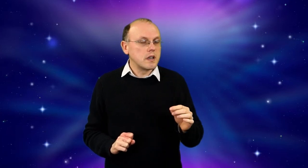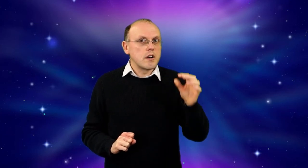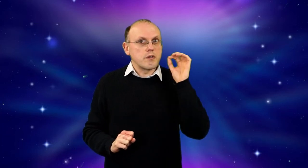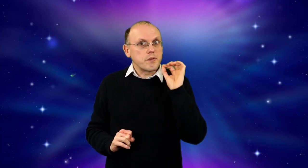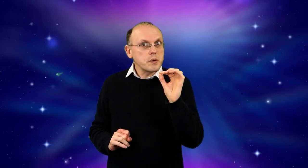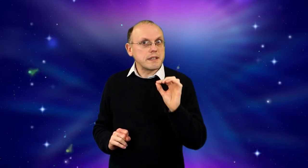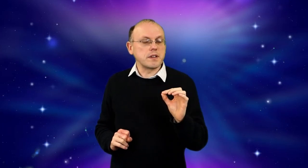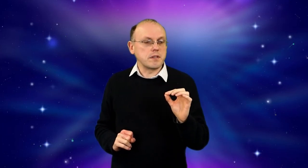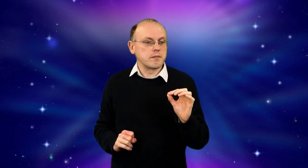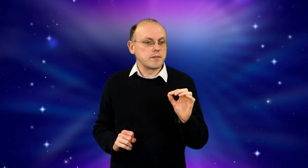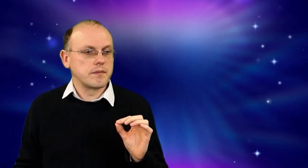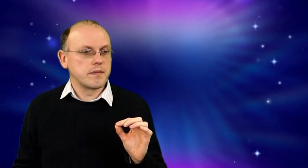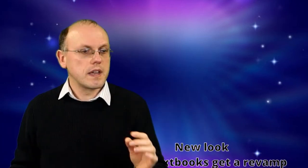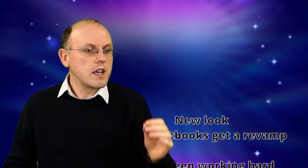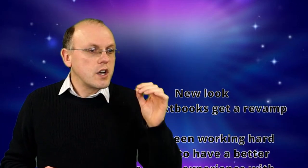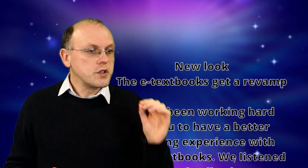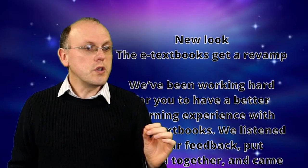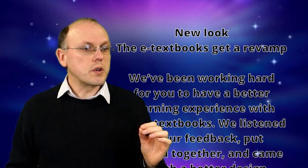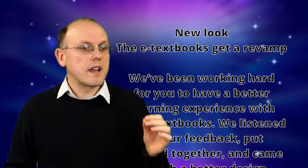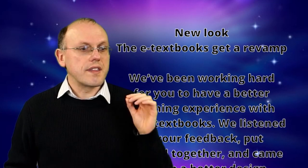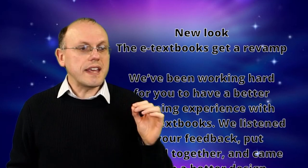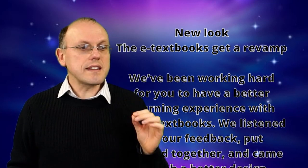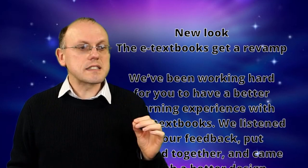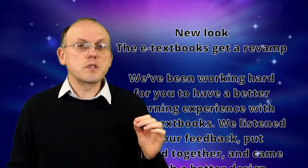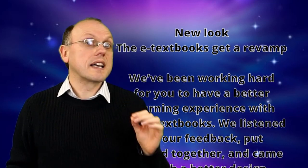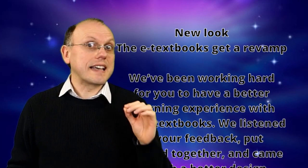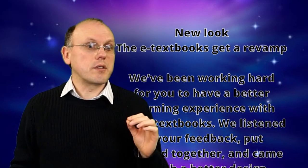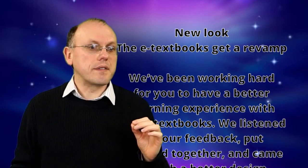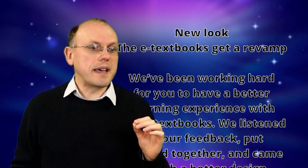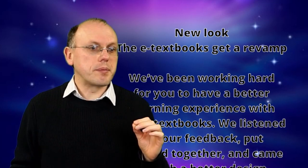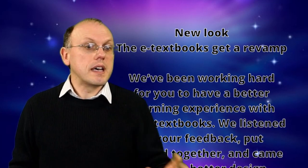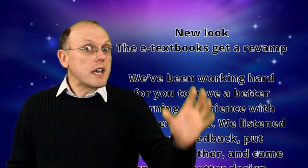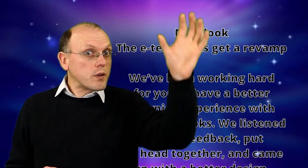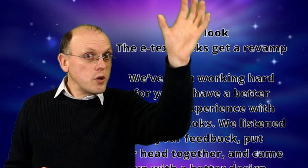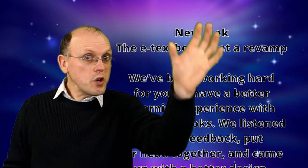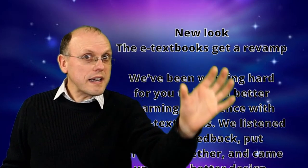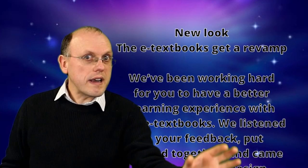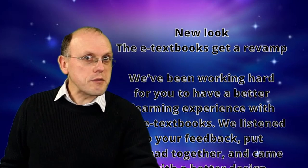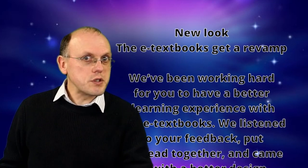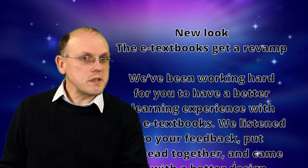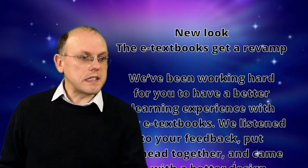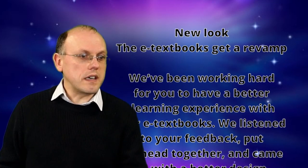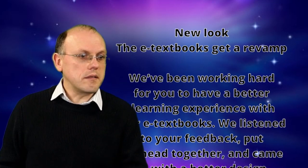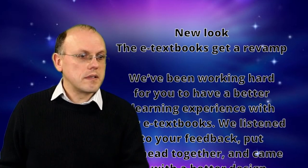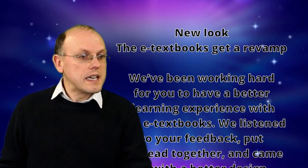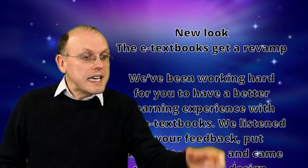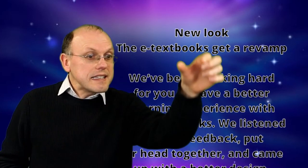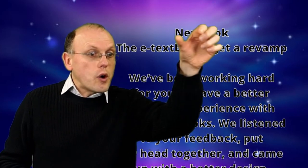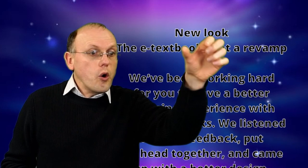the view given. New look, the e-textbook get a revamp. If you look at the language used here, it is